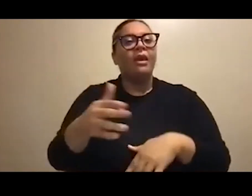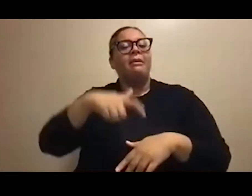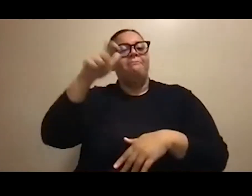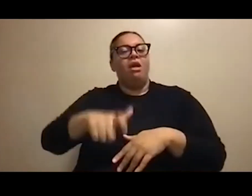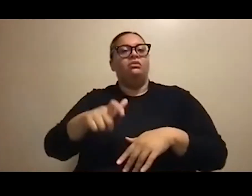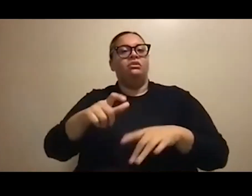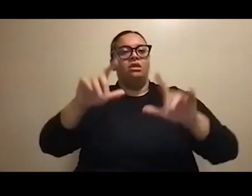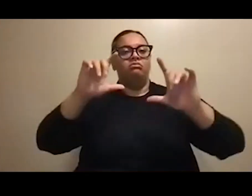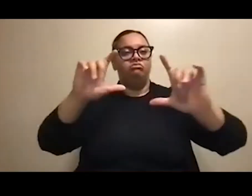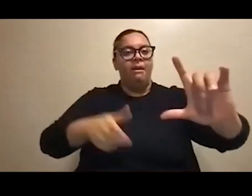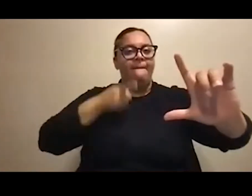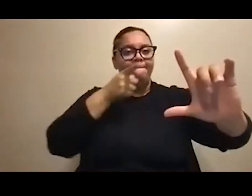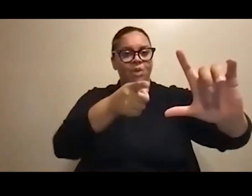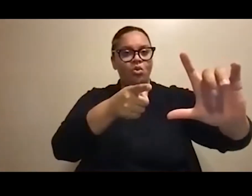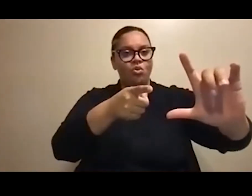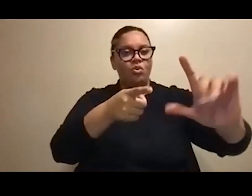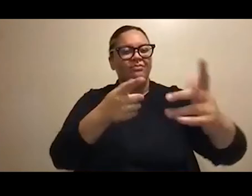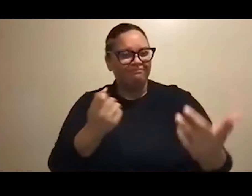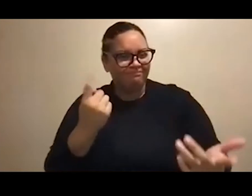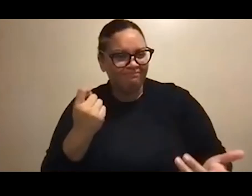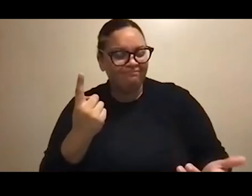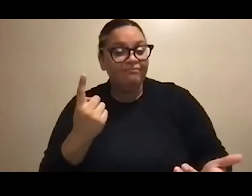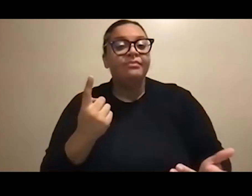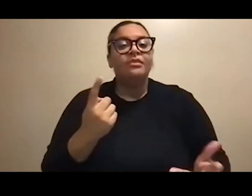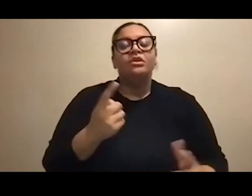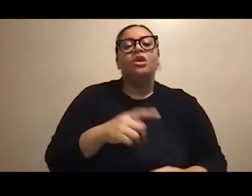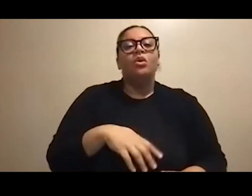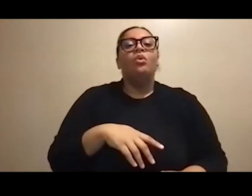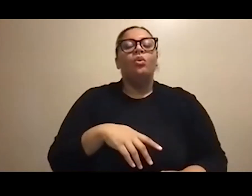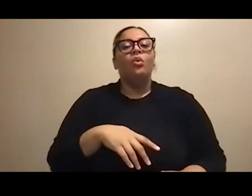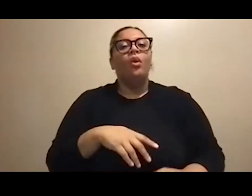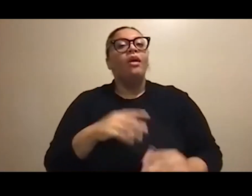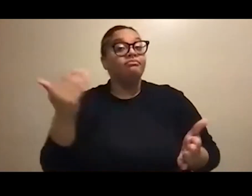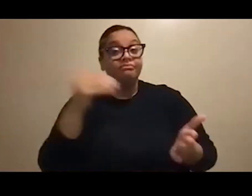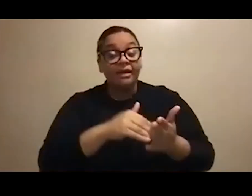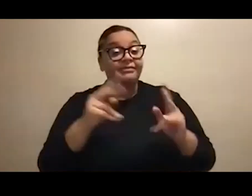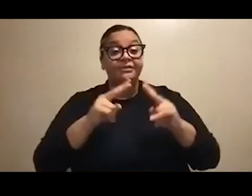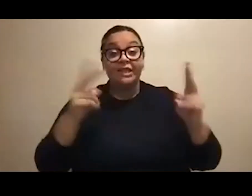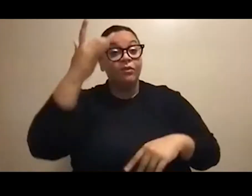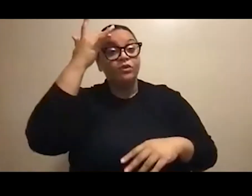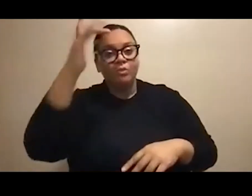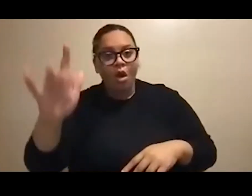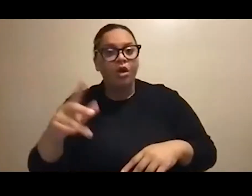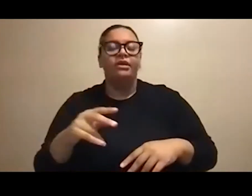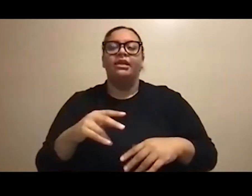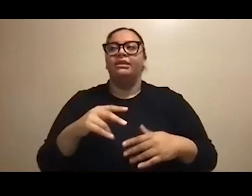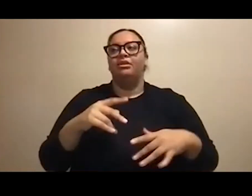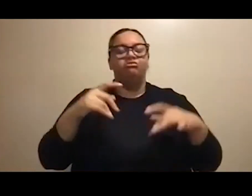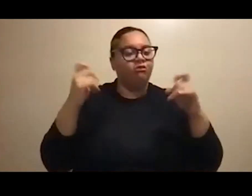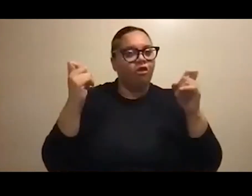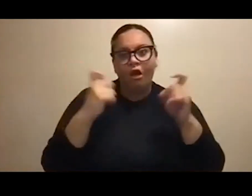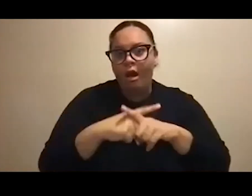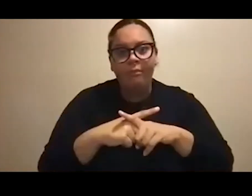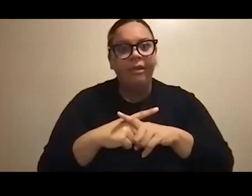elegant, an elegant and sophisticated and highly structured way